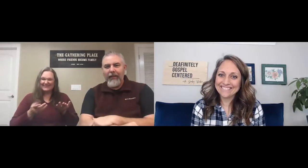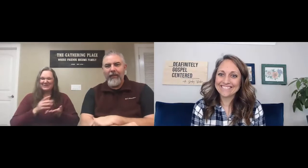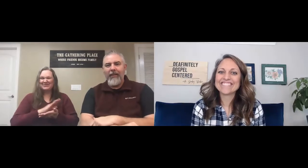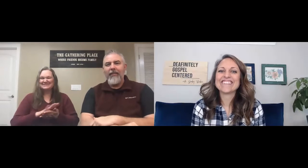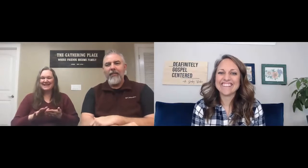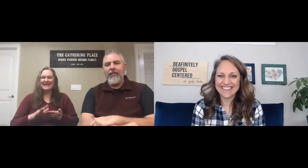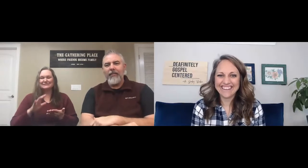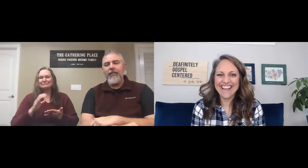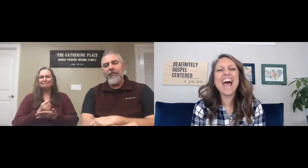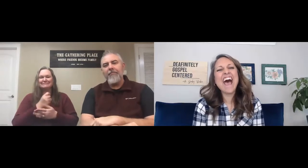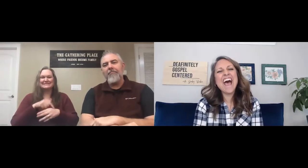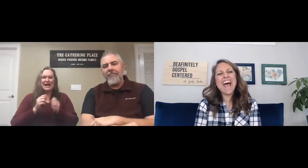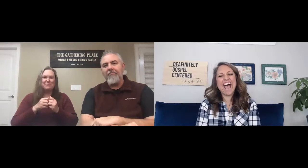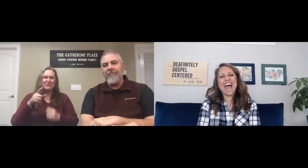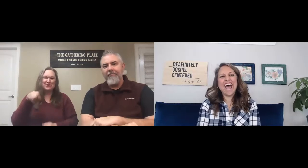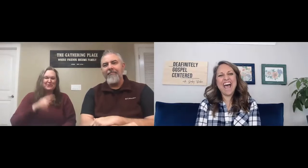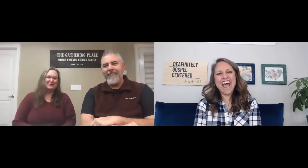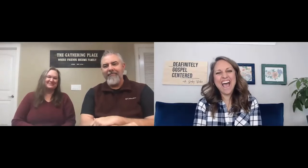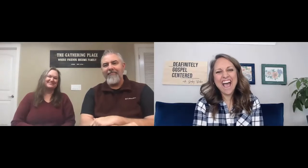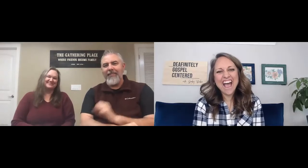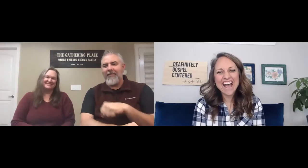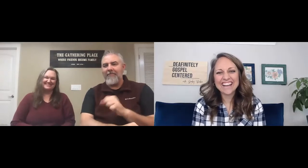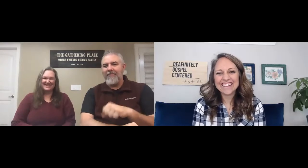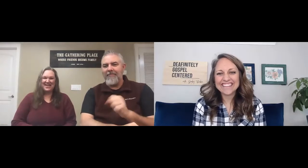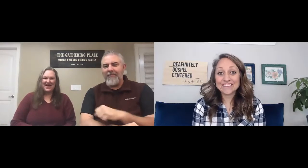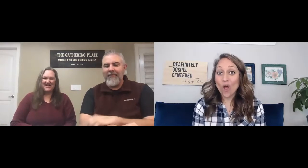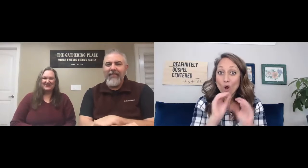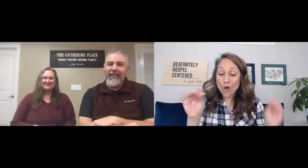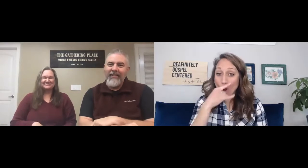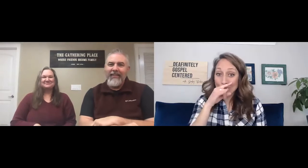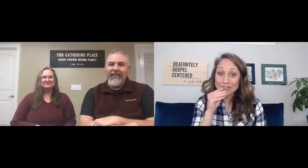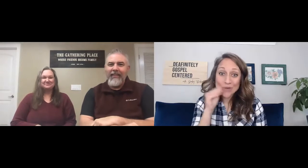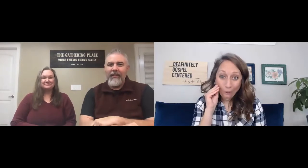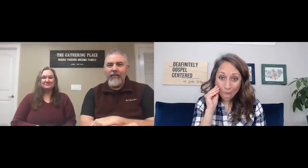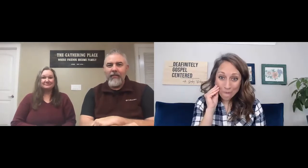there's no kids here, so it's been nice to have just us two here. No kids at home?